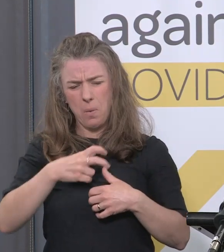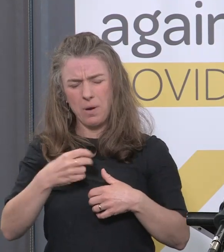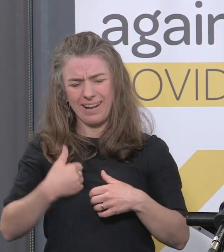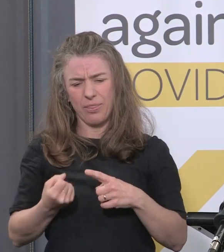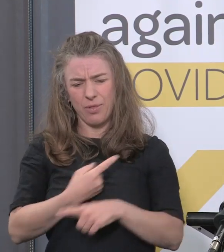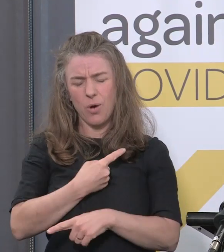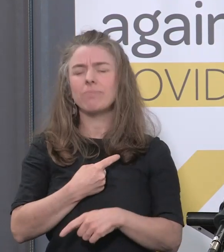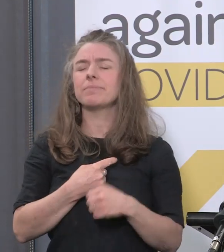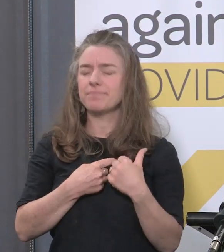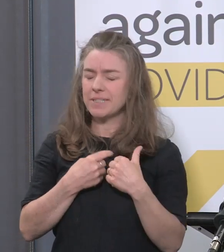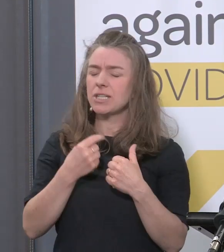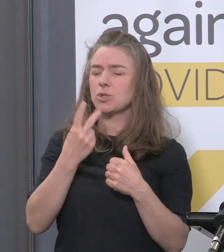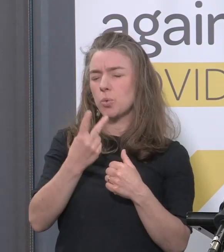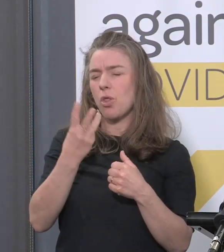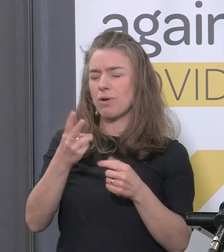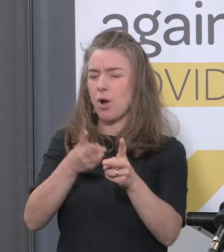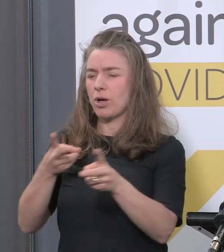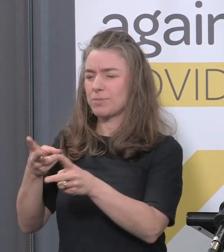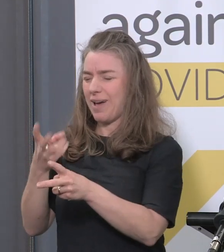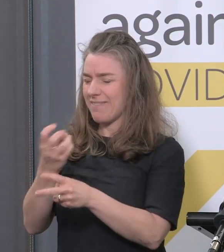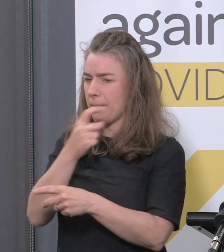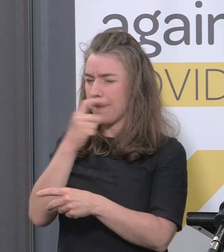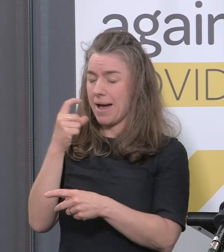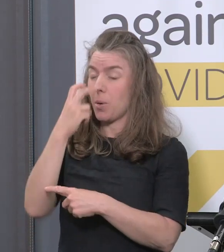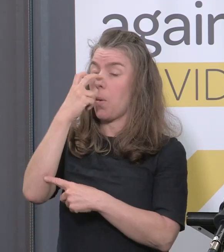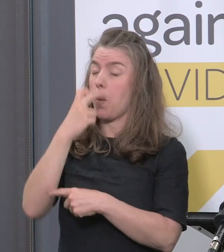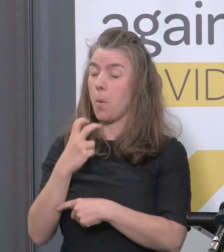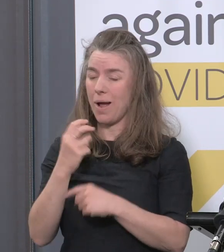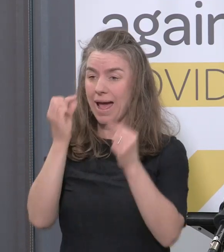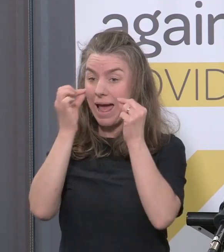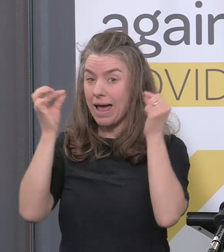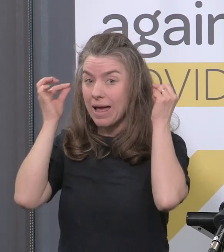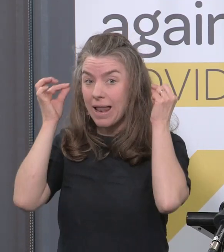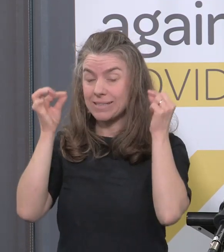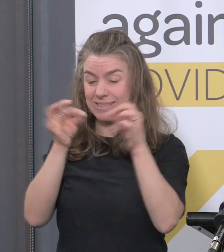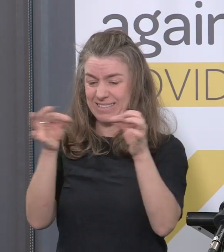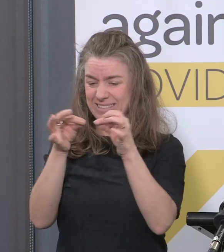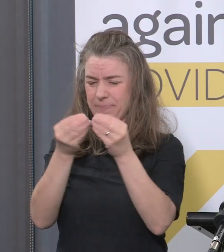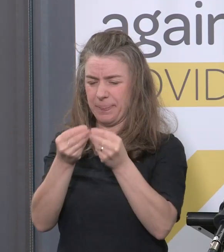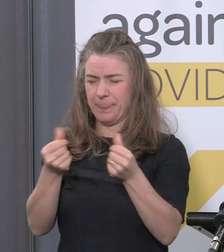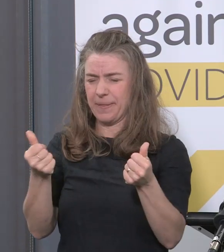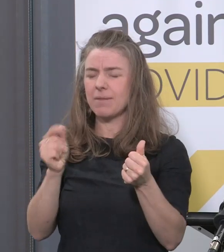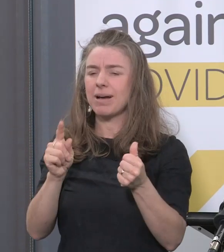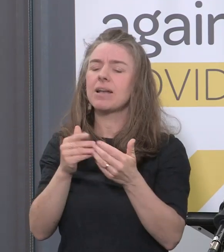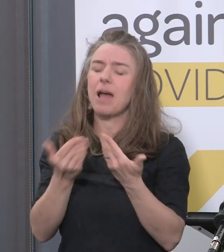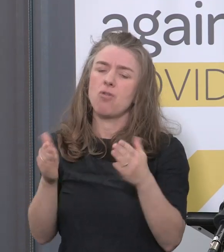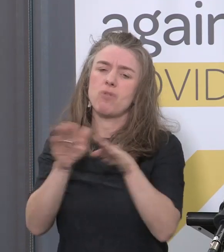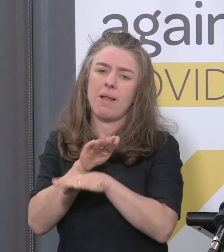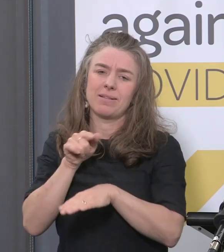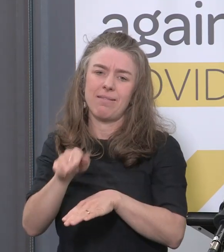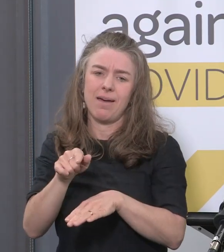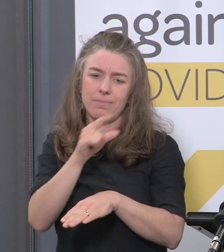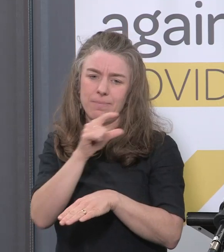PPE, particularly masks, were so old that the elastic had perished. That's been now replaced. And as I